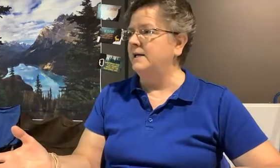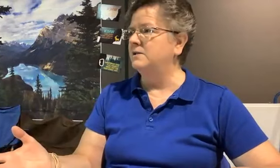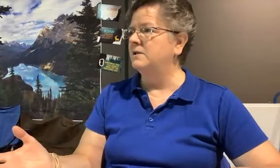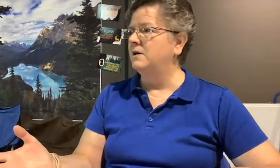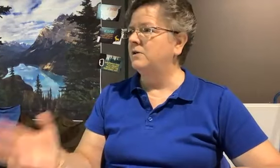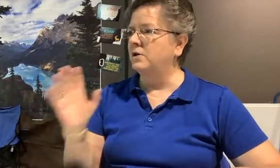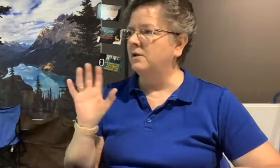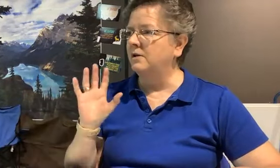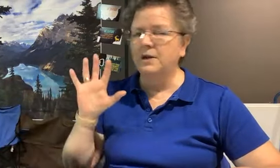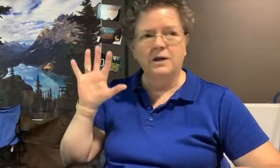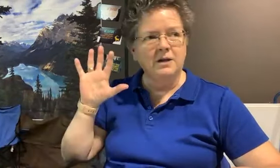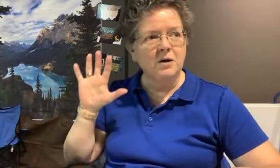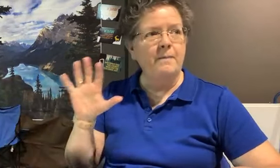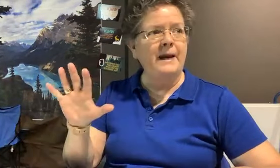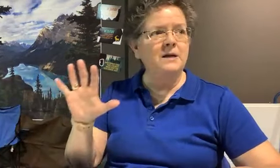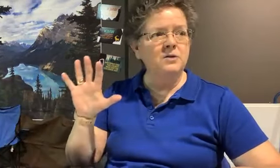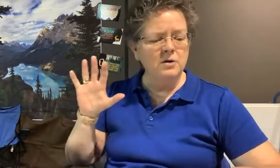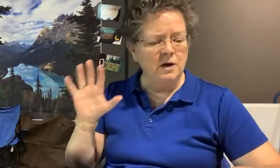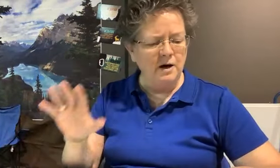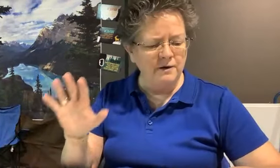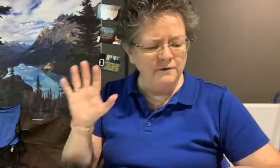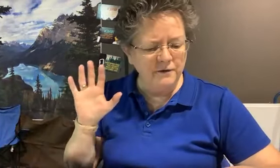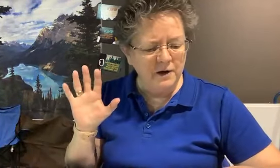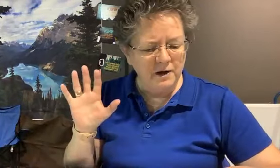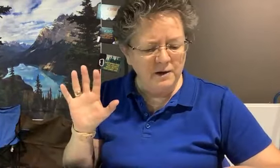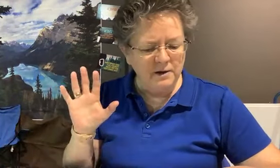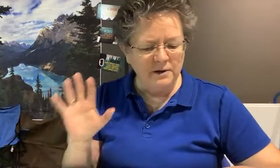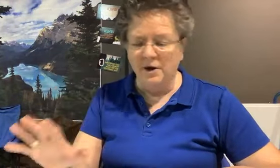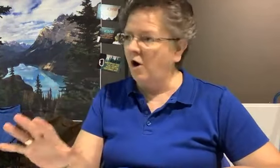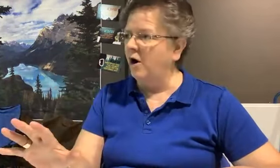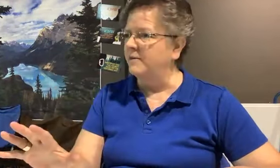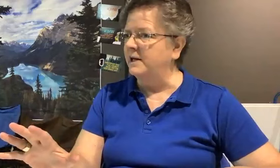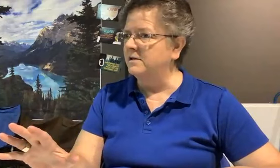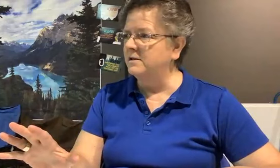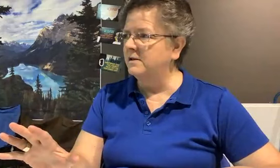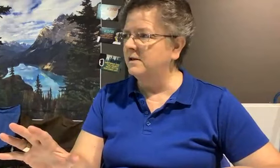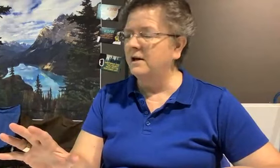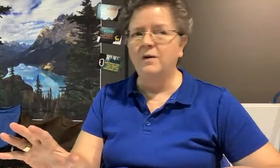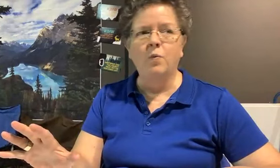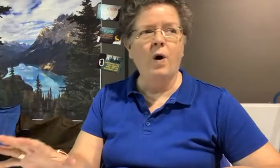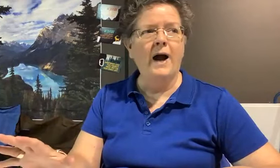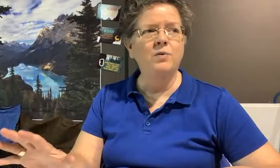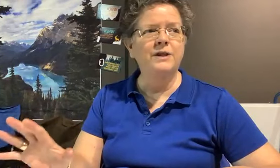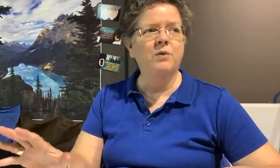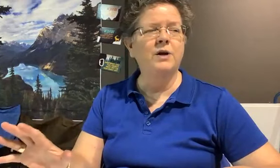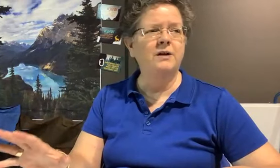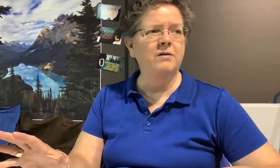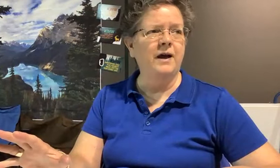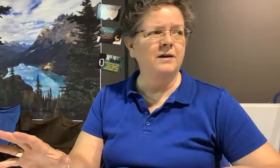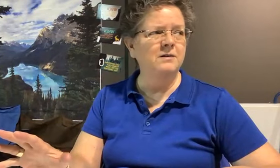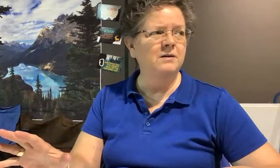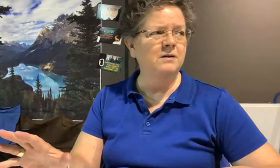bodies, the commander of the armies. And why would they want to hear that?